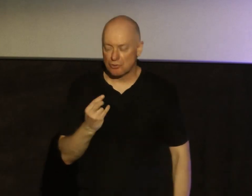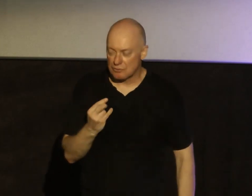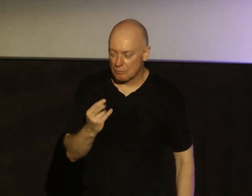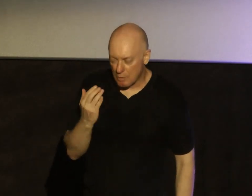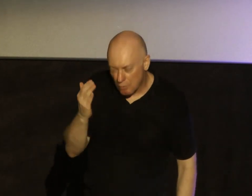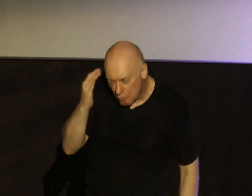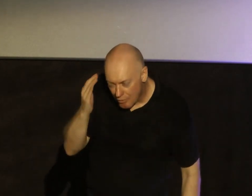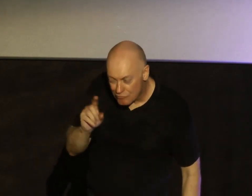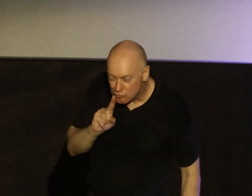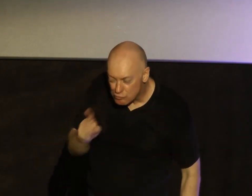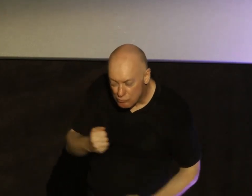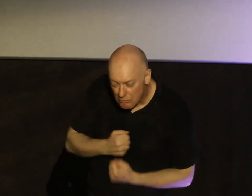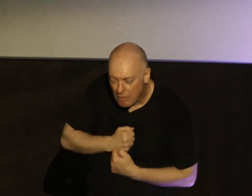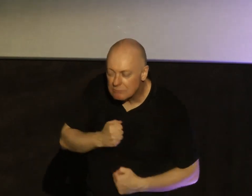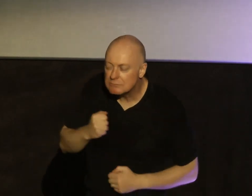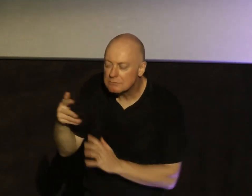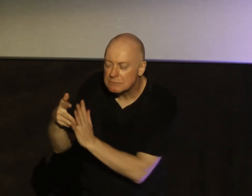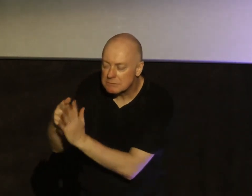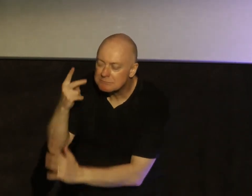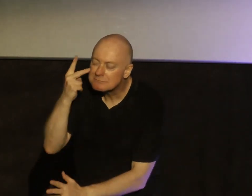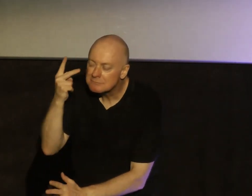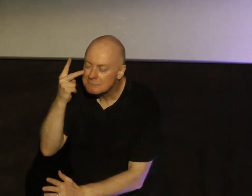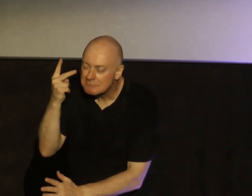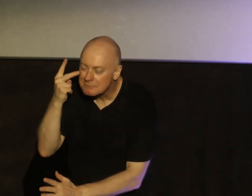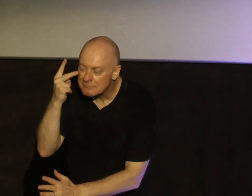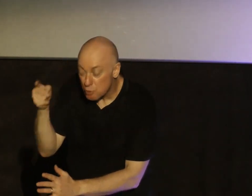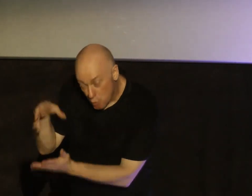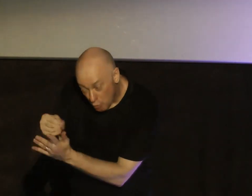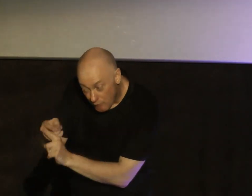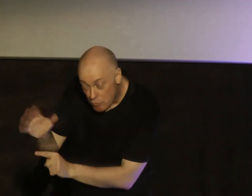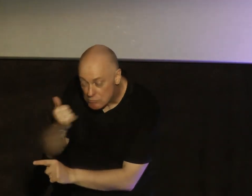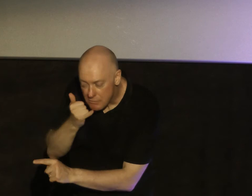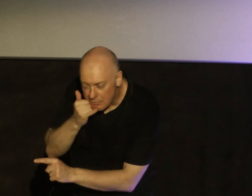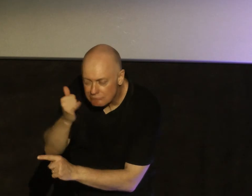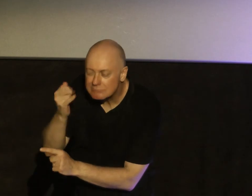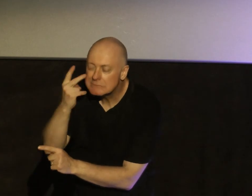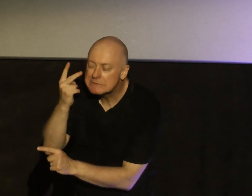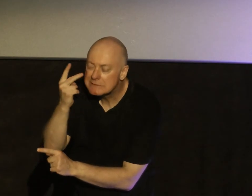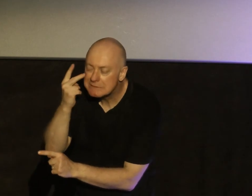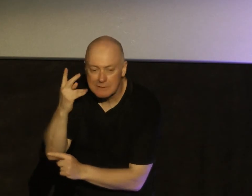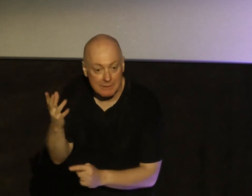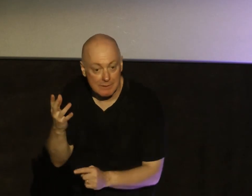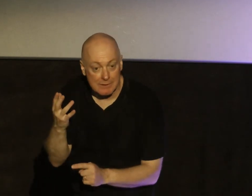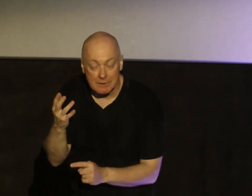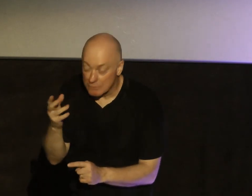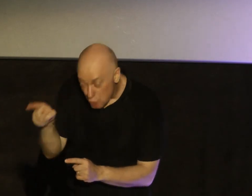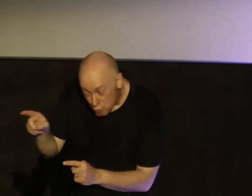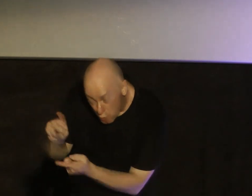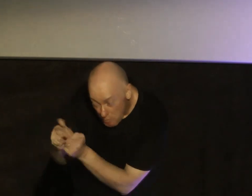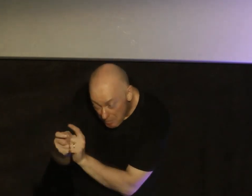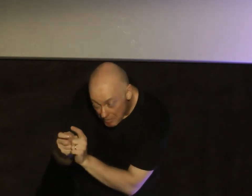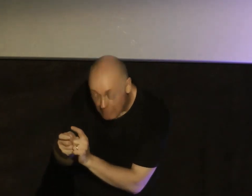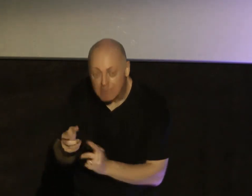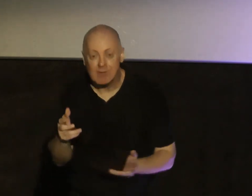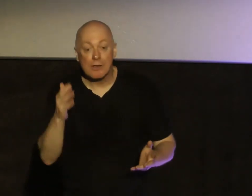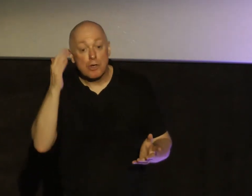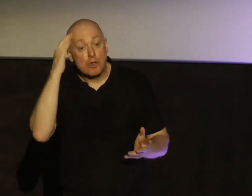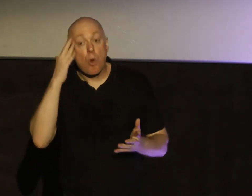this family, if they've learned from their mistakes, if there's been repentance, because you know what has caused the complications in